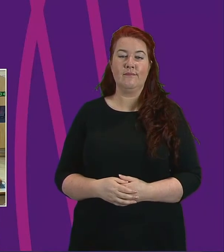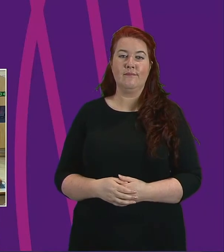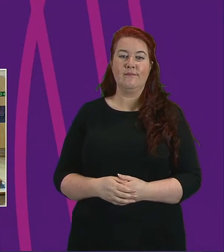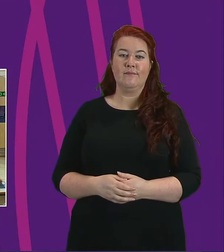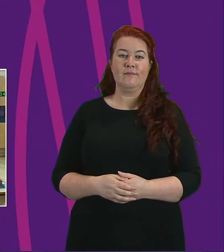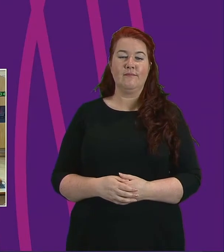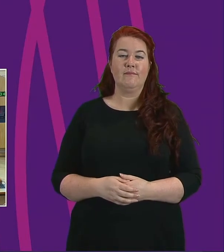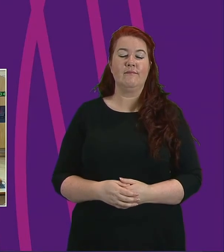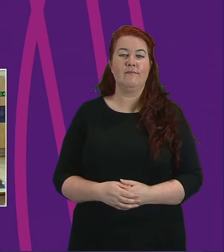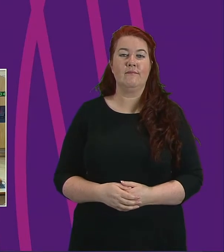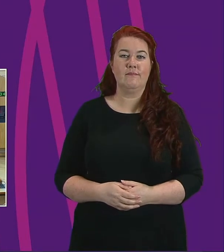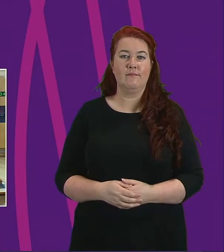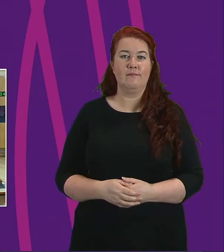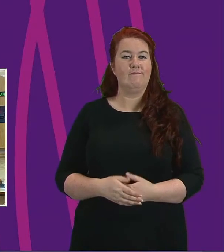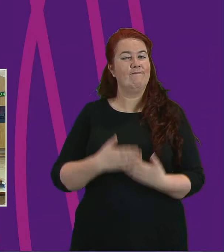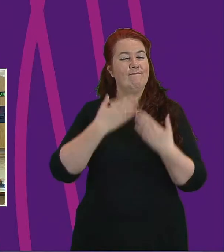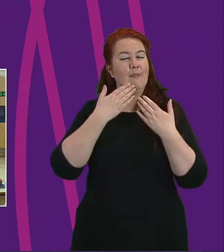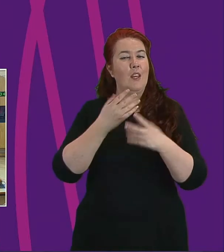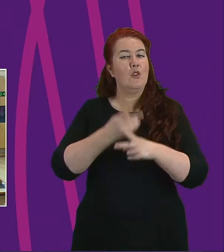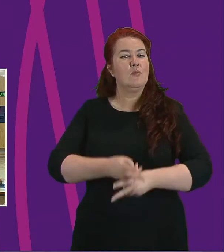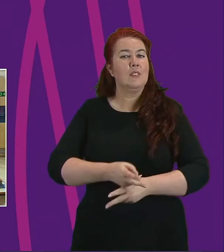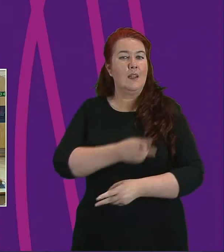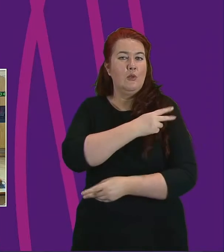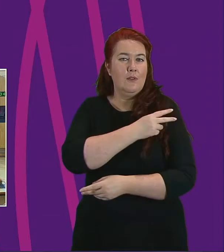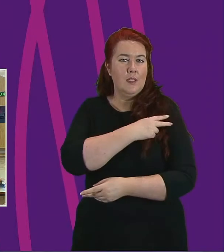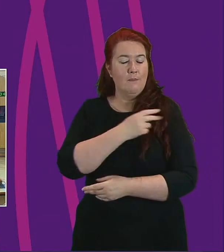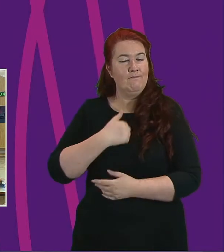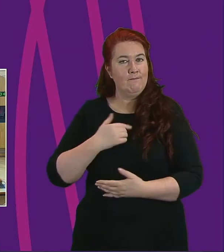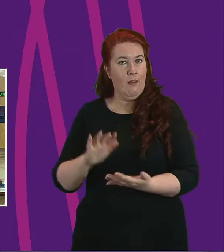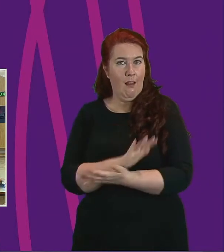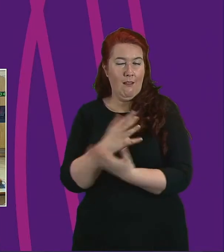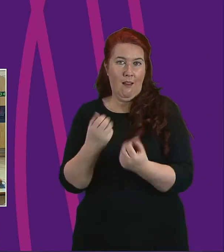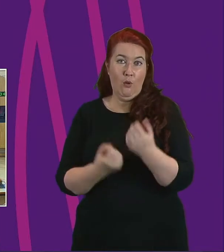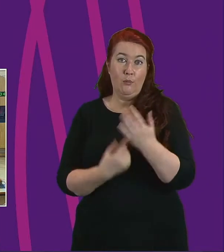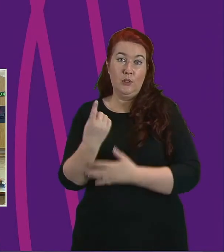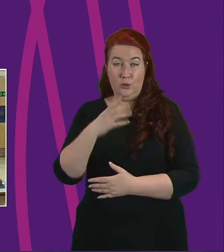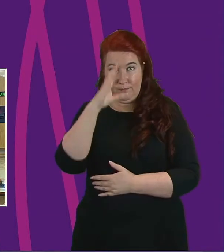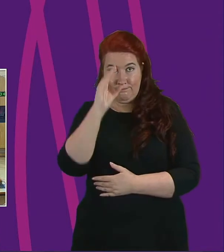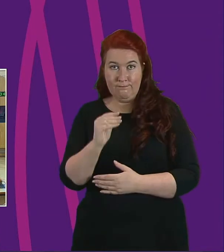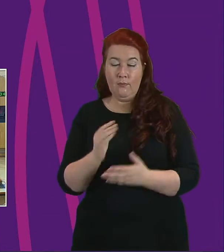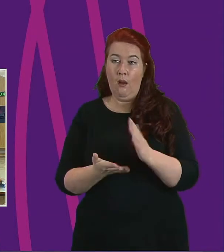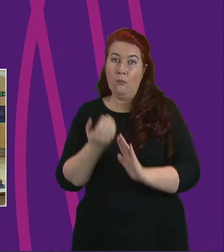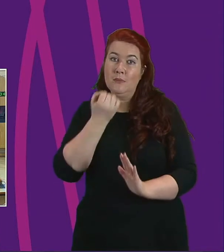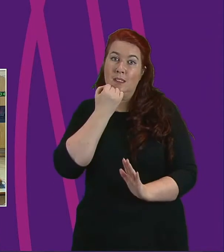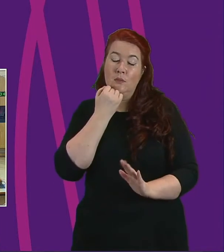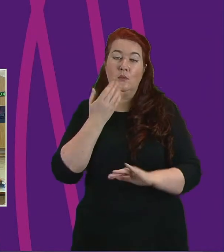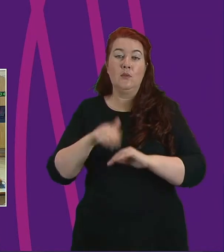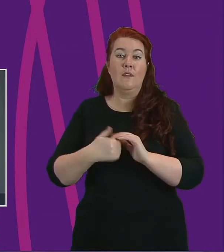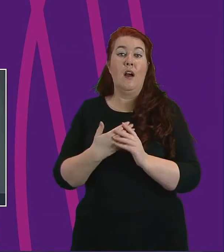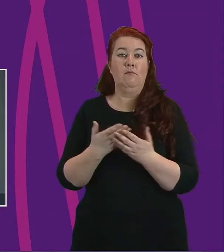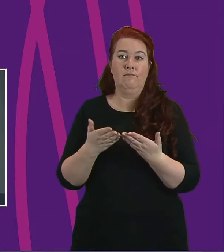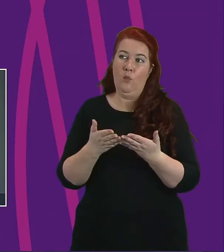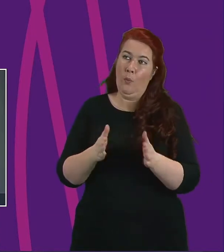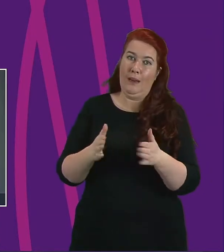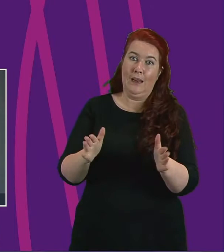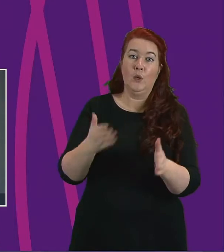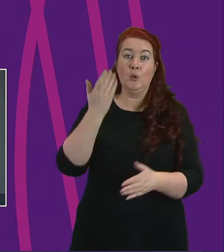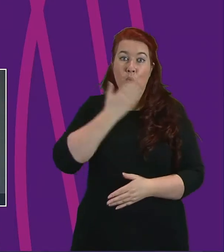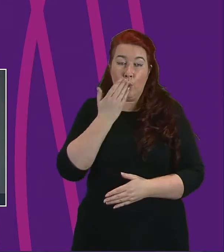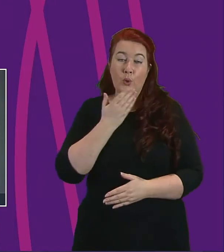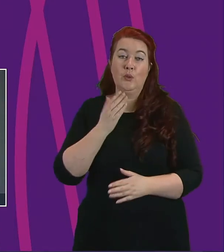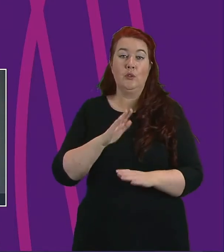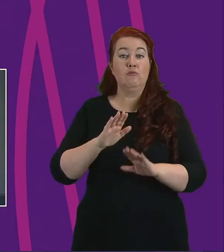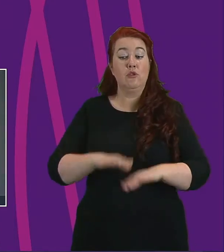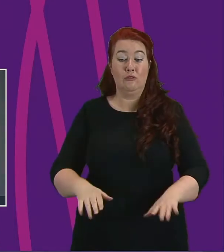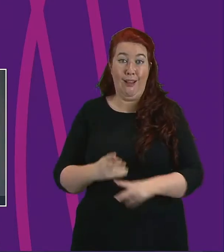Presiding Officer, I welcome the opportunity to update Parliament on the phased reopening of schools and early learning and childcare settings in Scotland, set